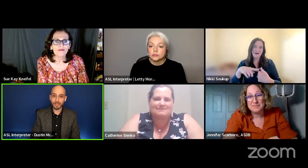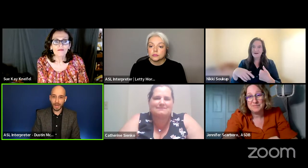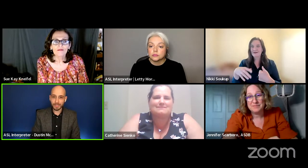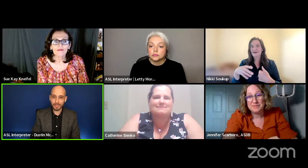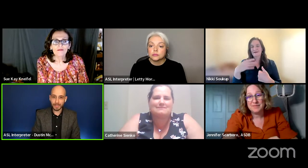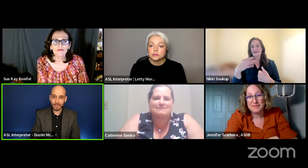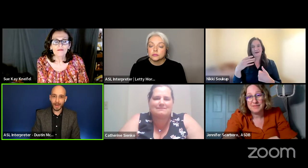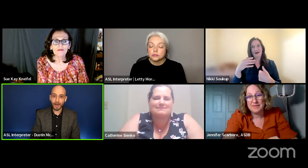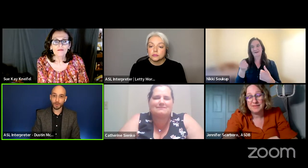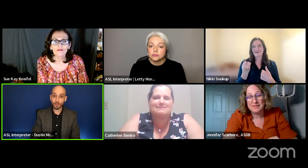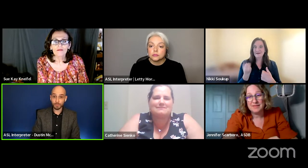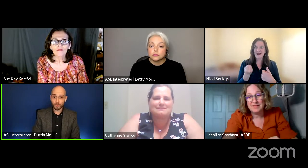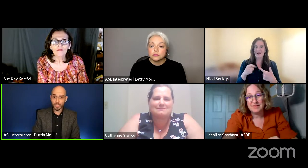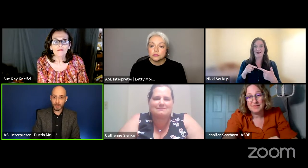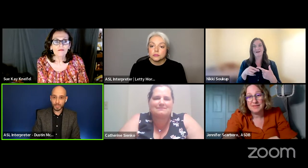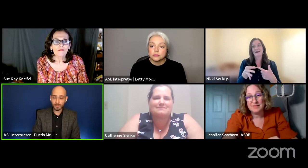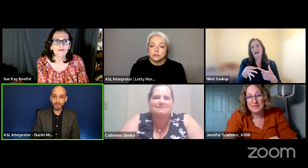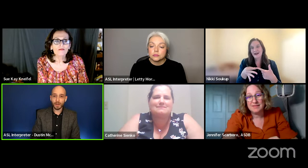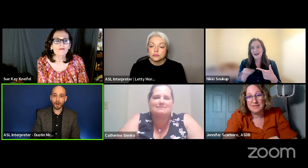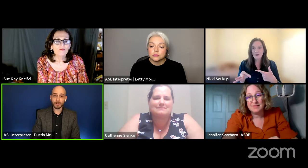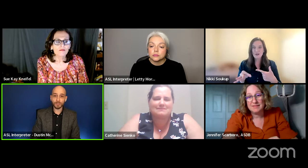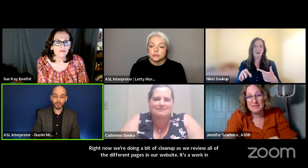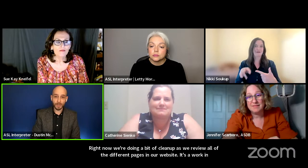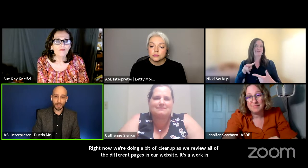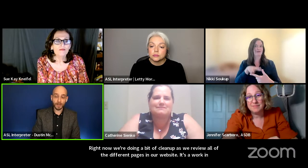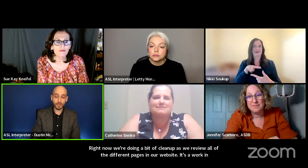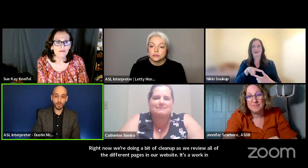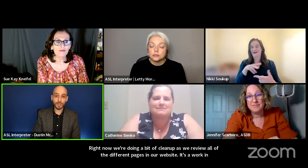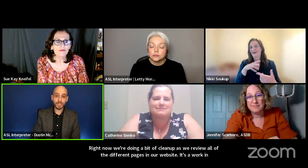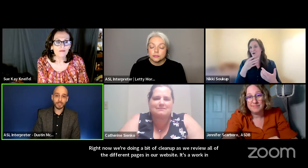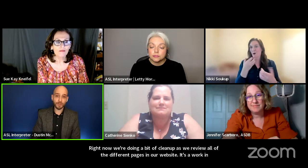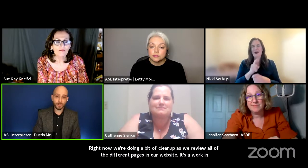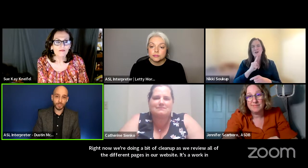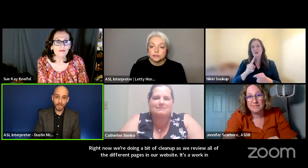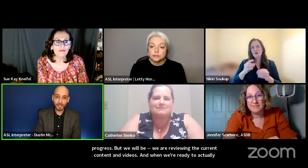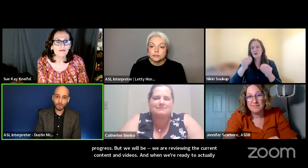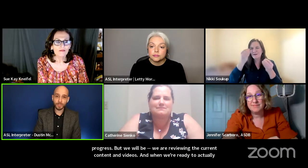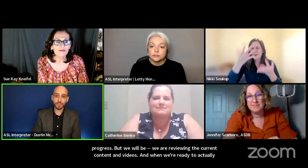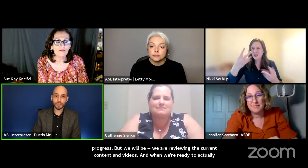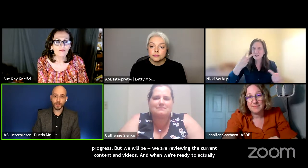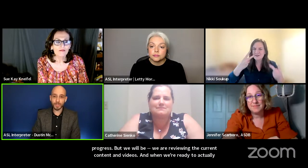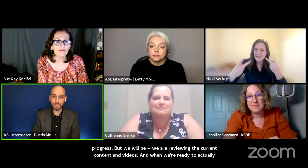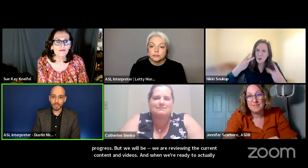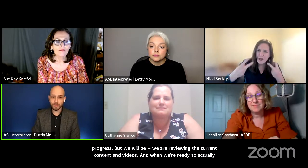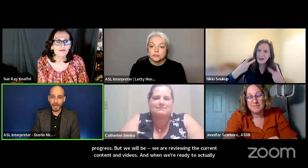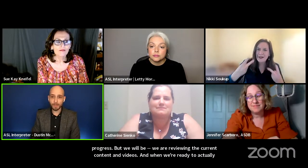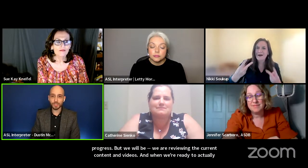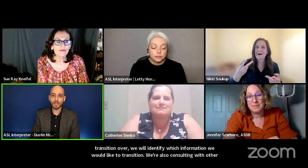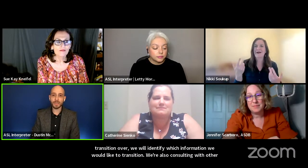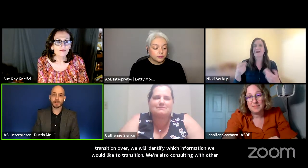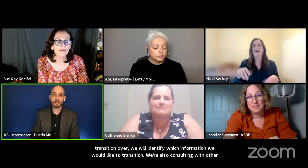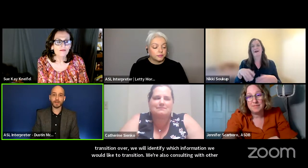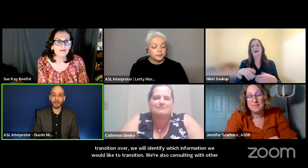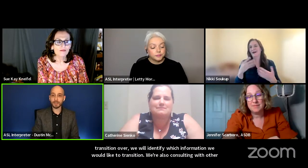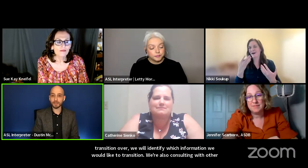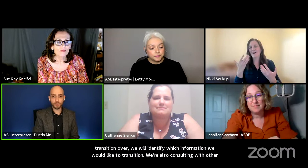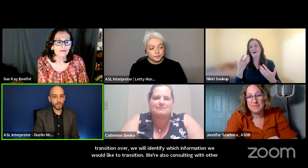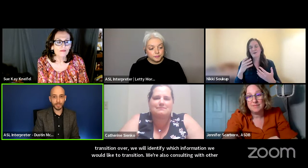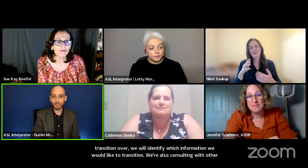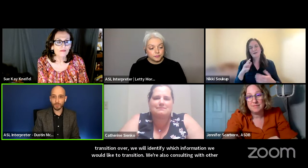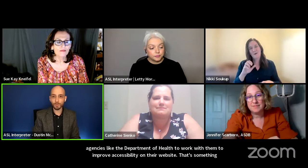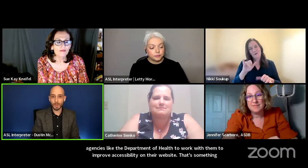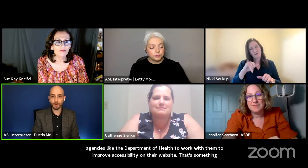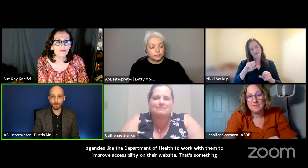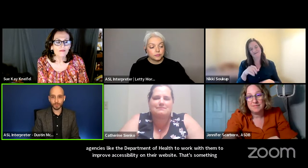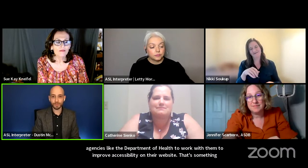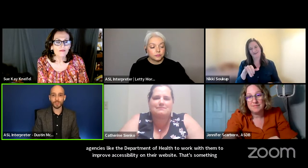are recognizing our communities that use sign language, communities that use captioning, and